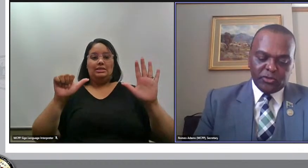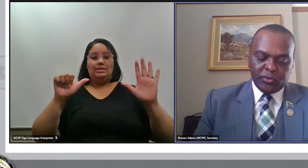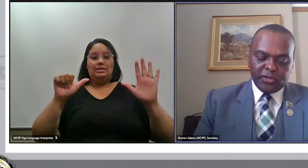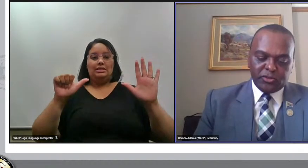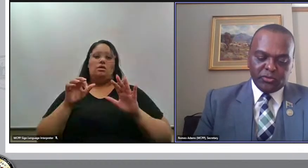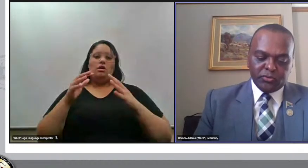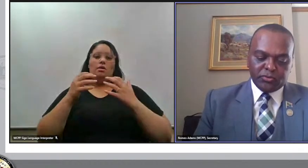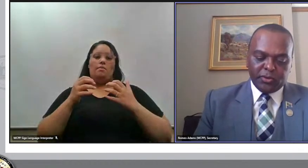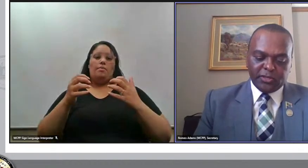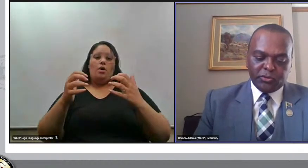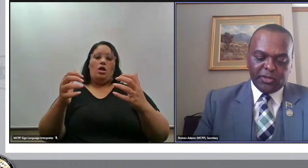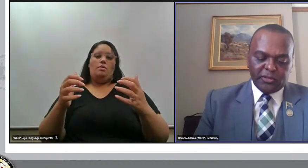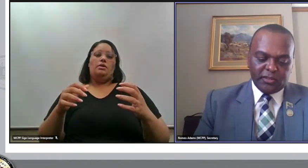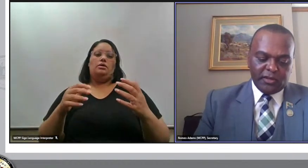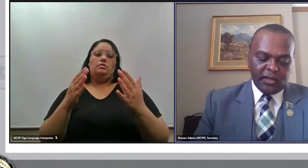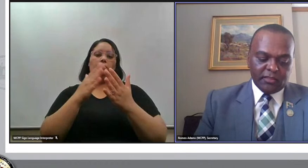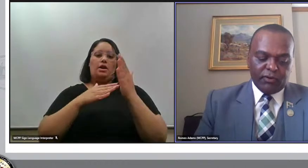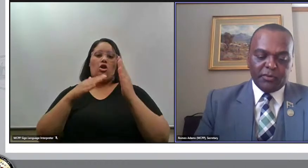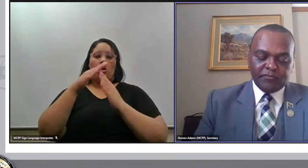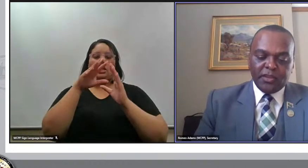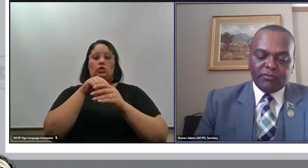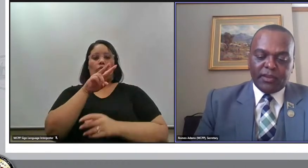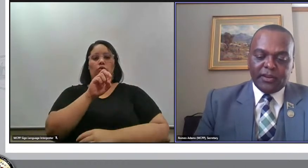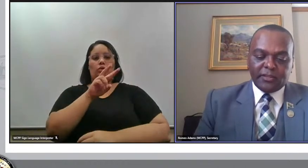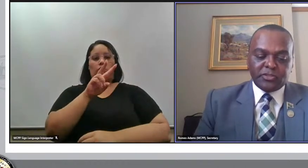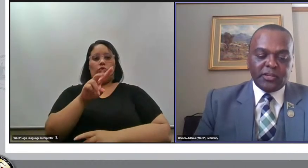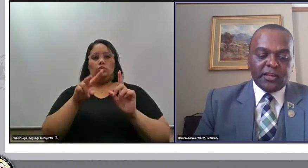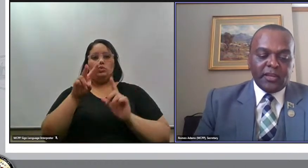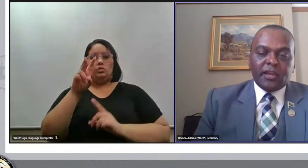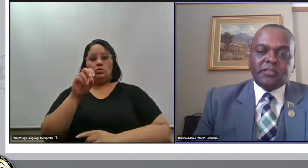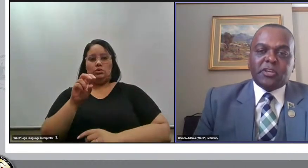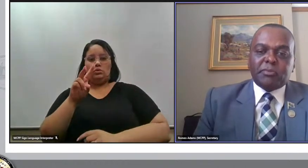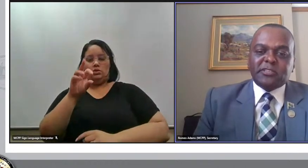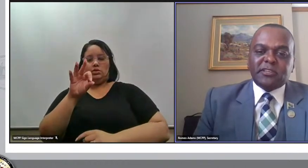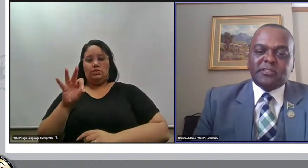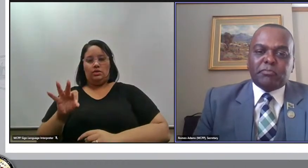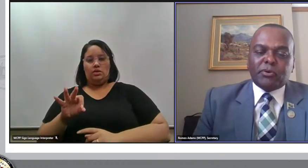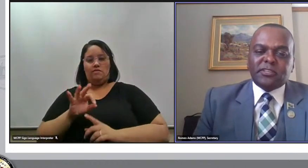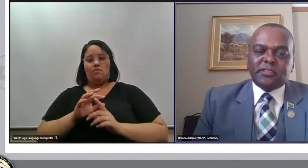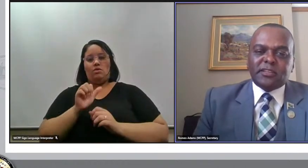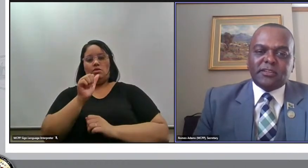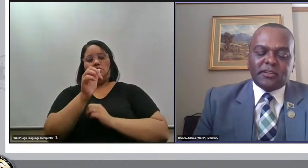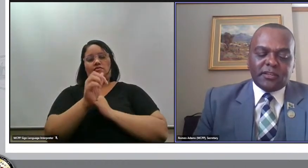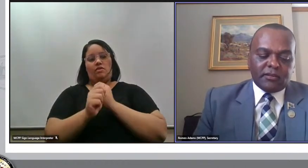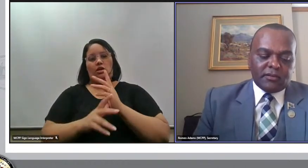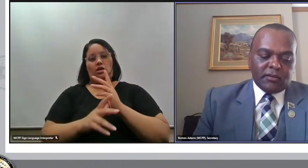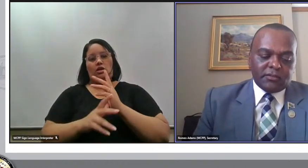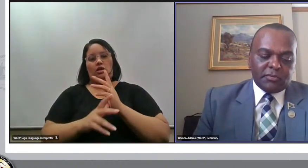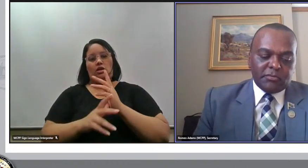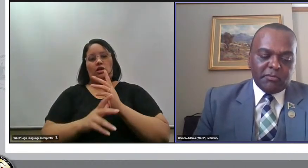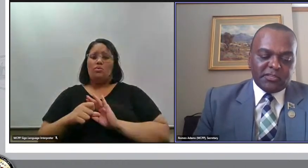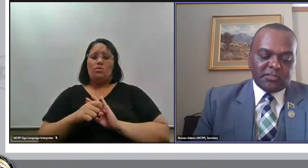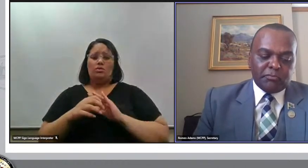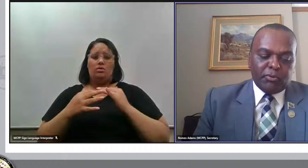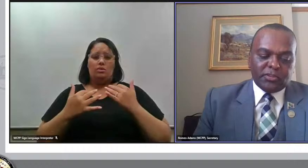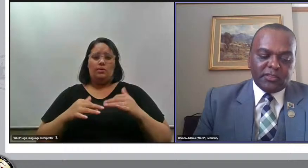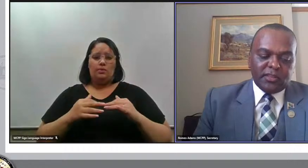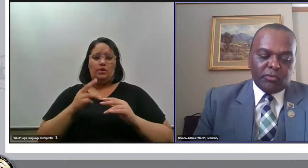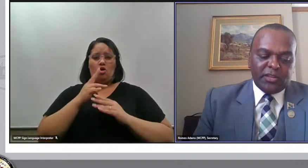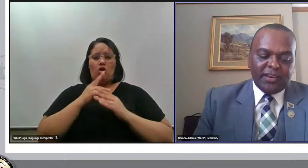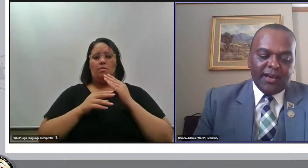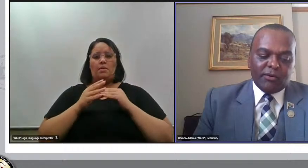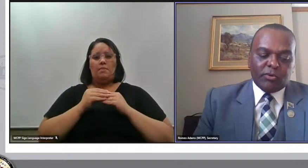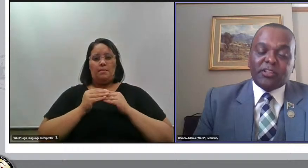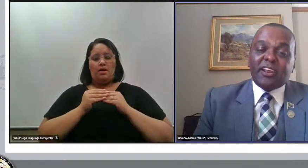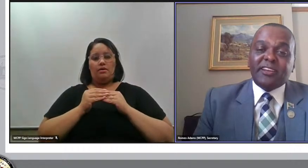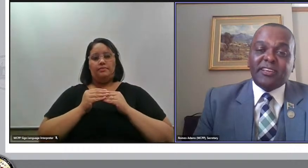in 2022-2023 and the following financial year. Chairperson, it's important, and honourable members, it's important that